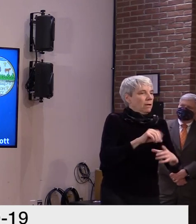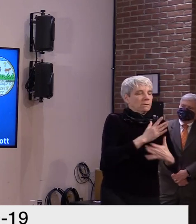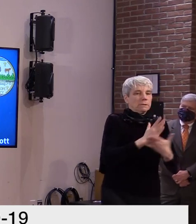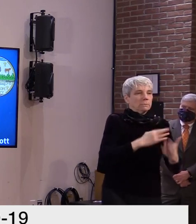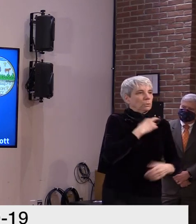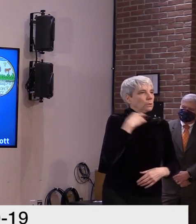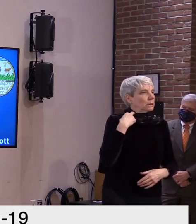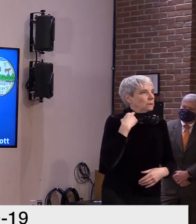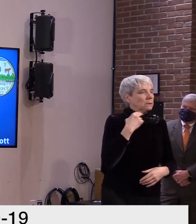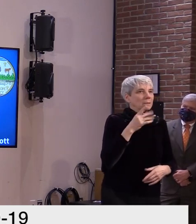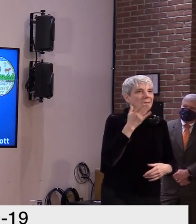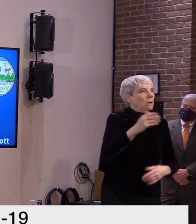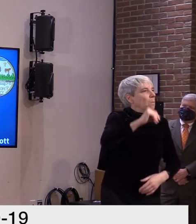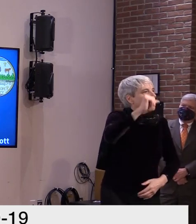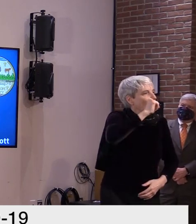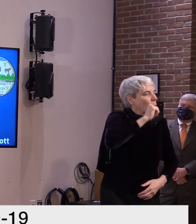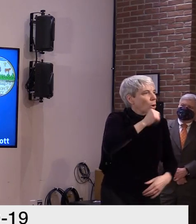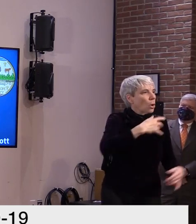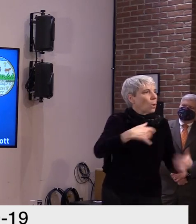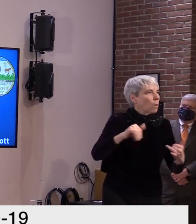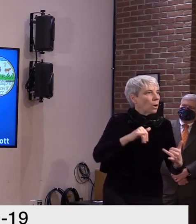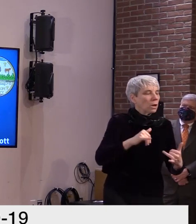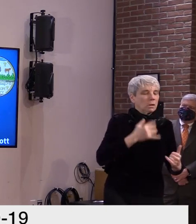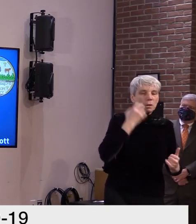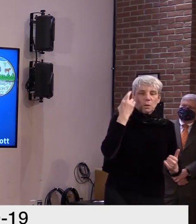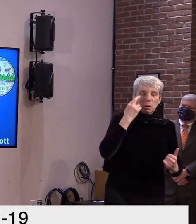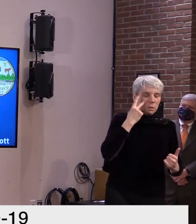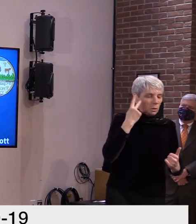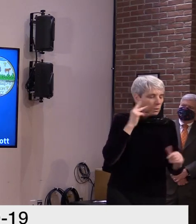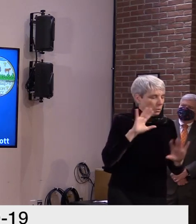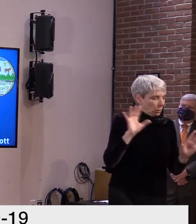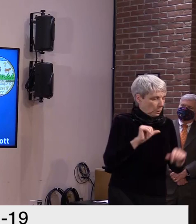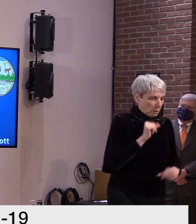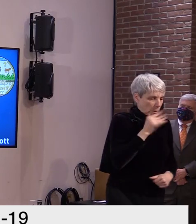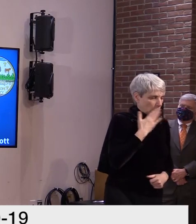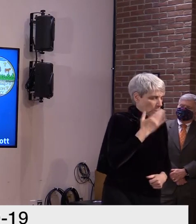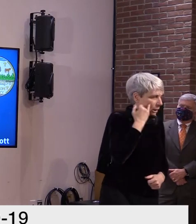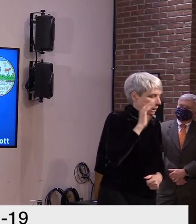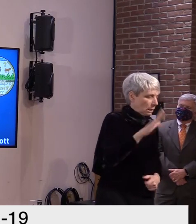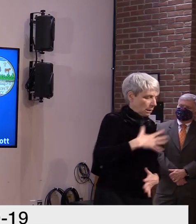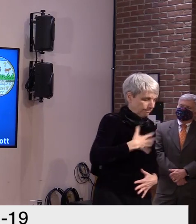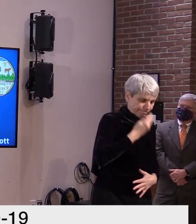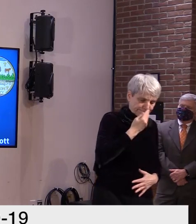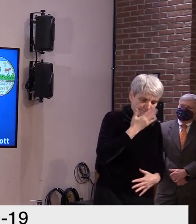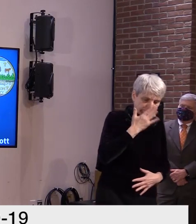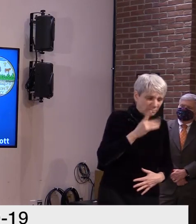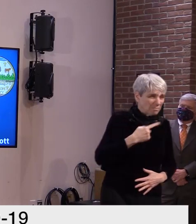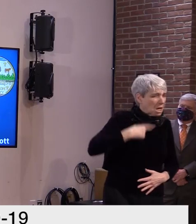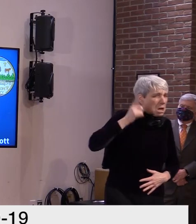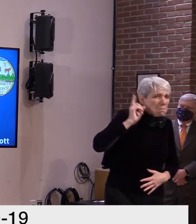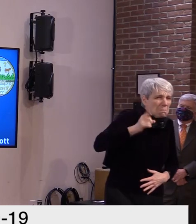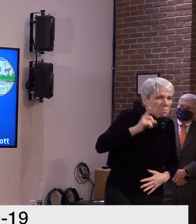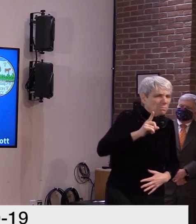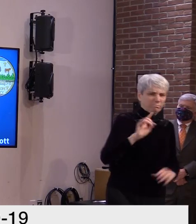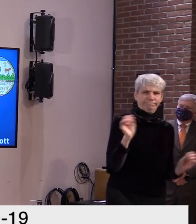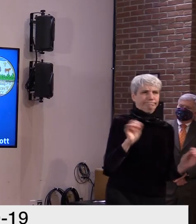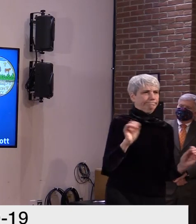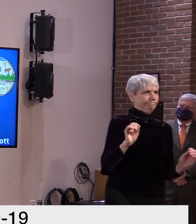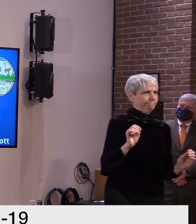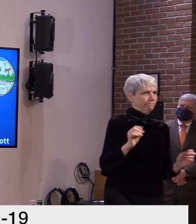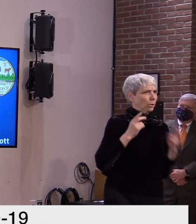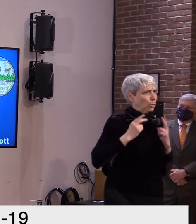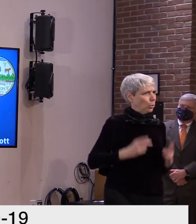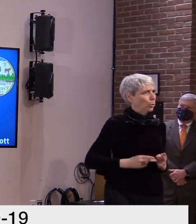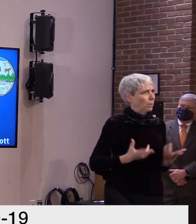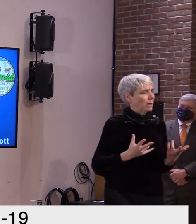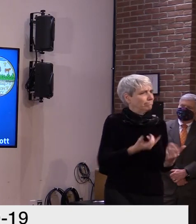party or in a bar. If that's the case, I'm not here to yell at you. We're all human. But please know